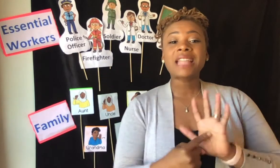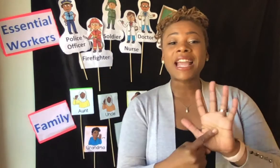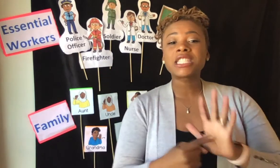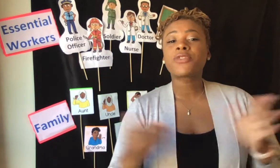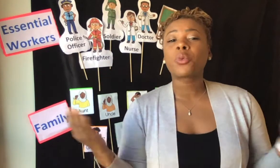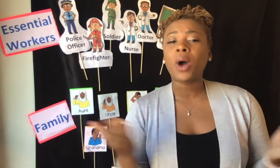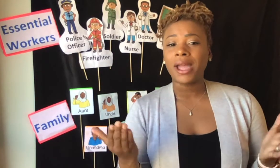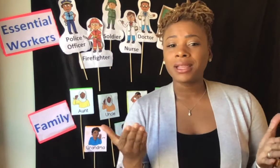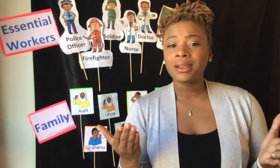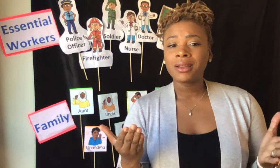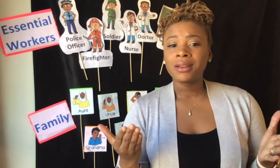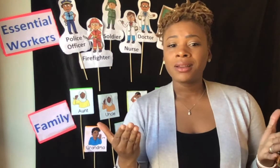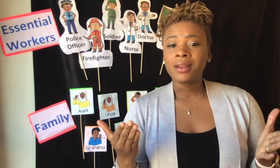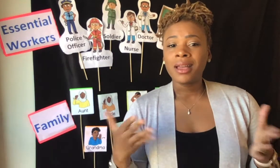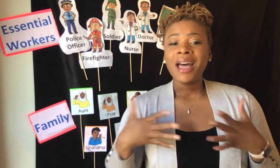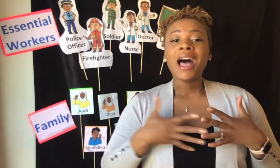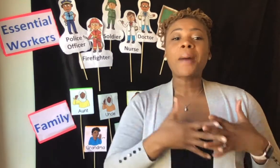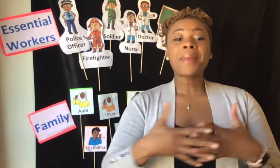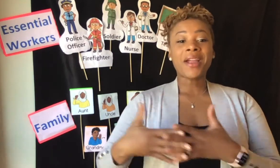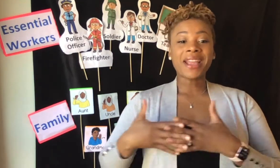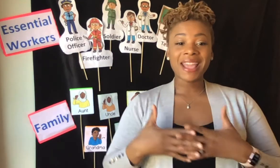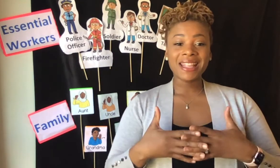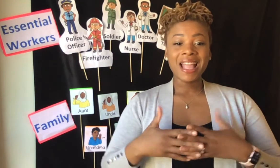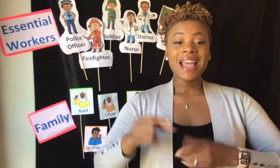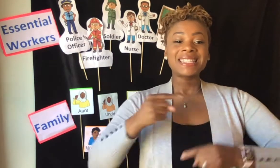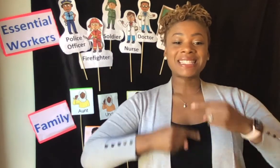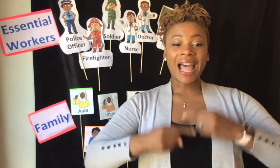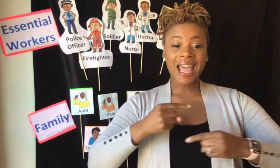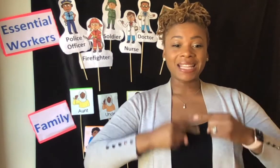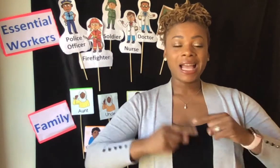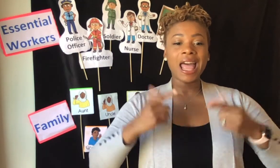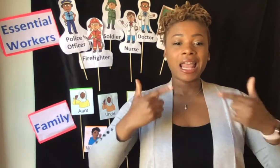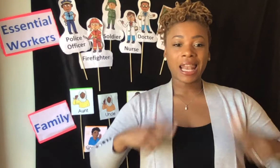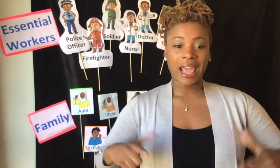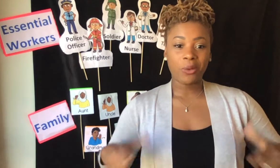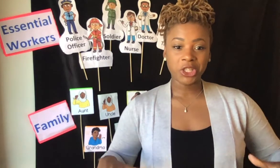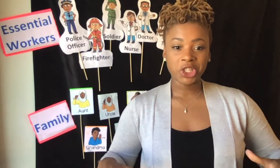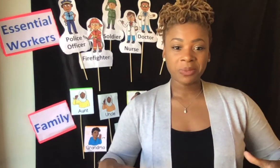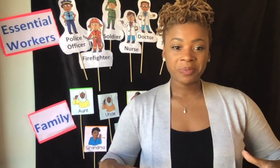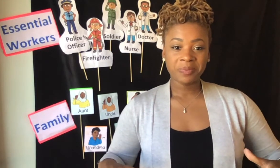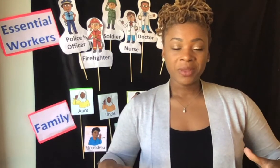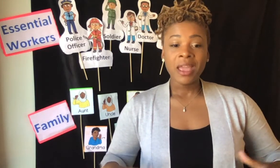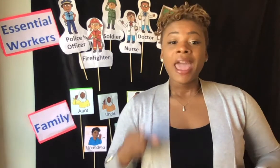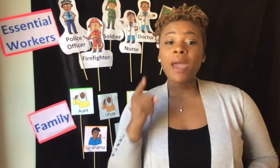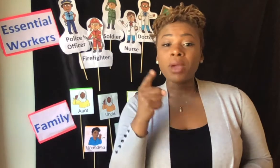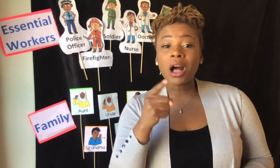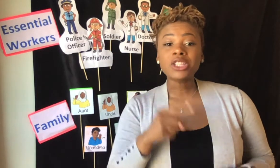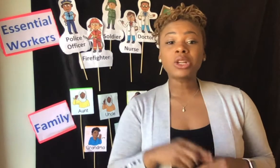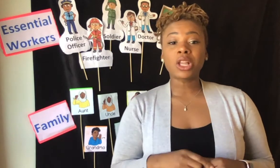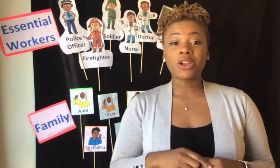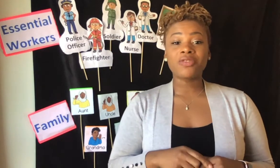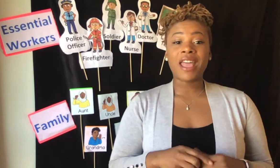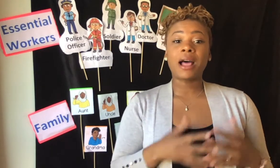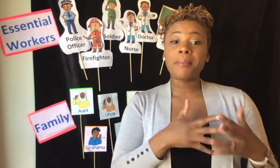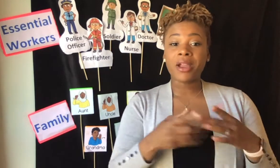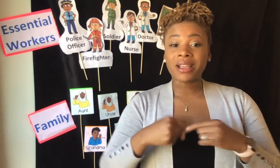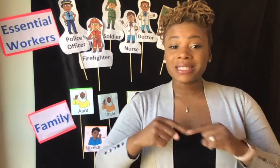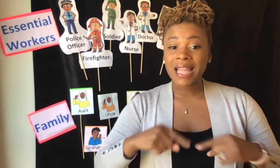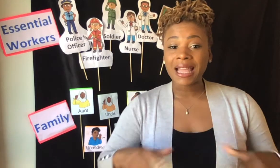stands for what? American Sign Language. And we also learned that American Sign Language